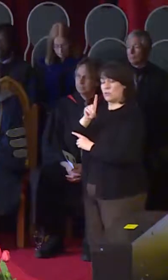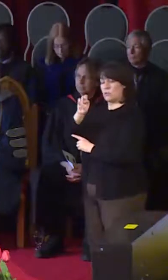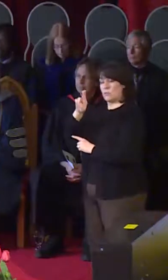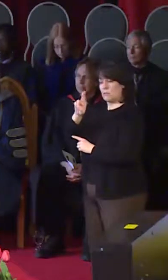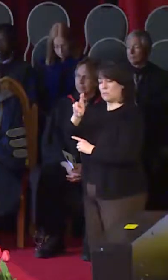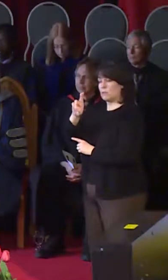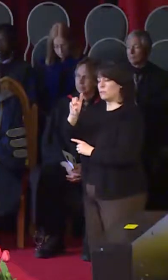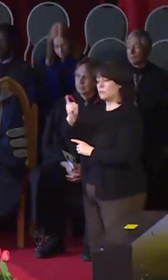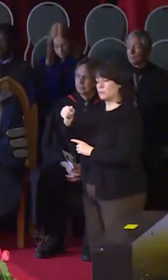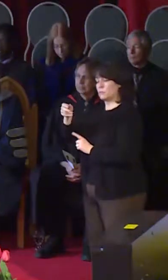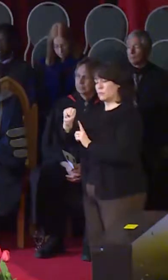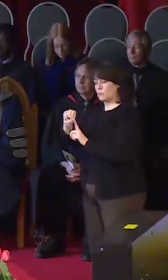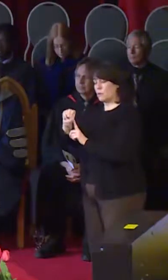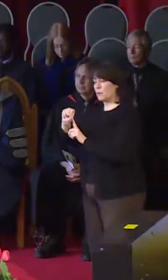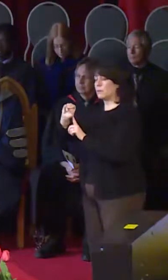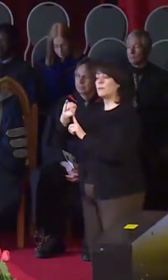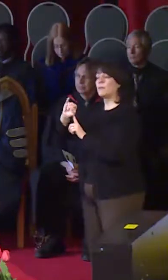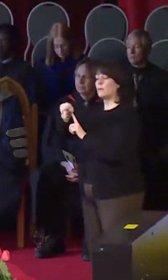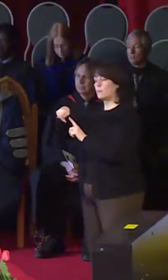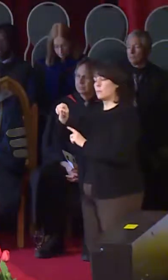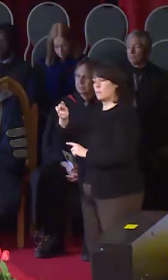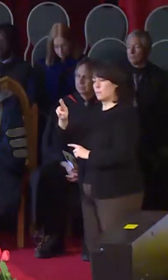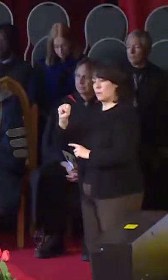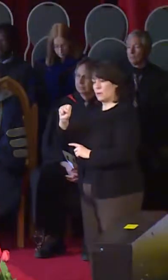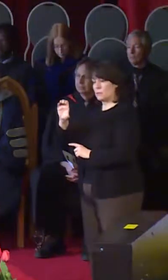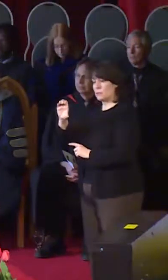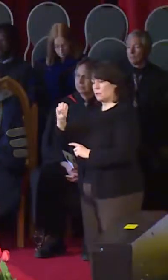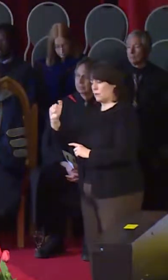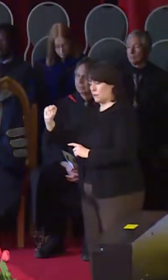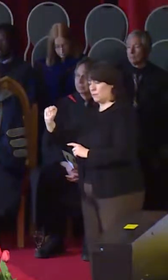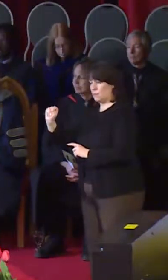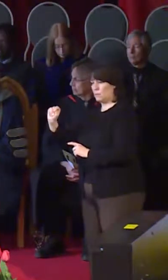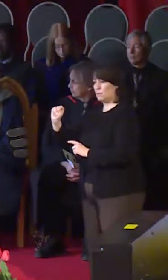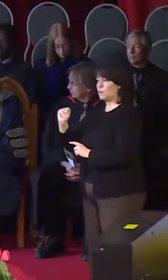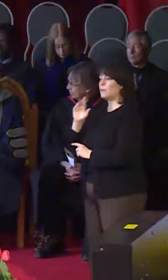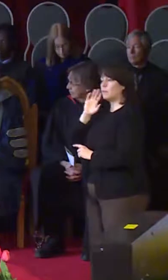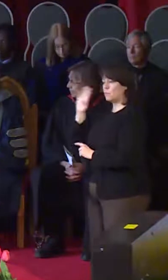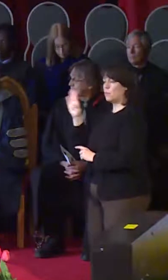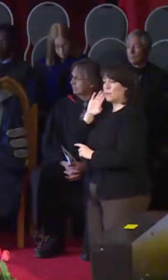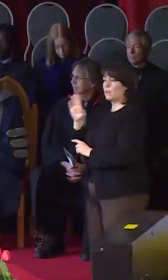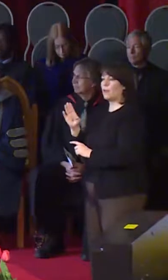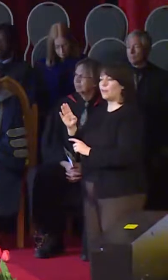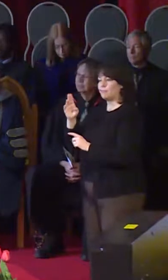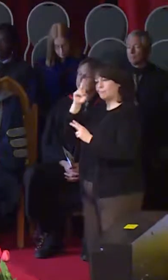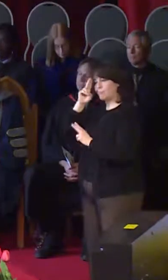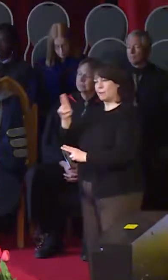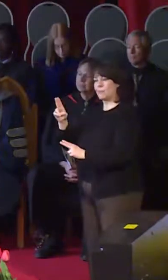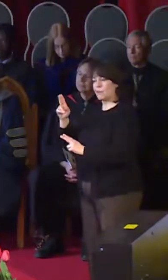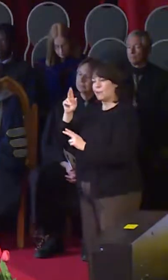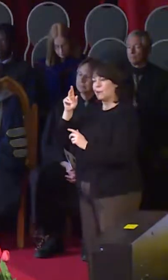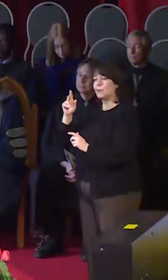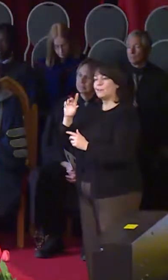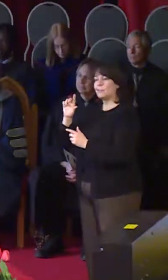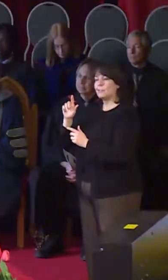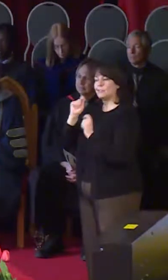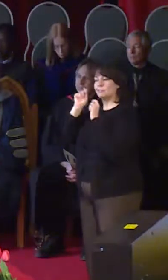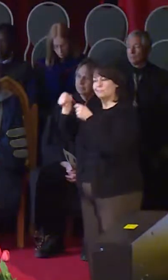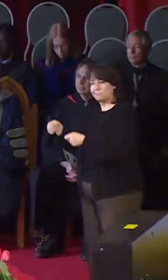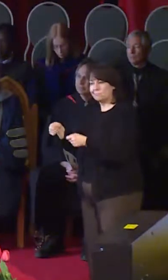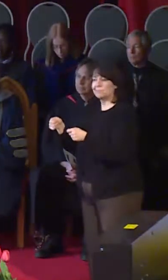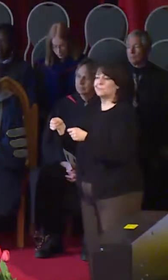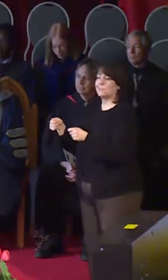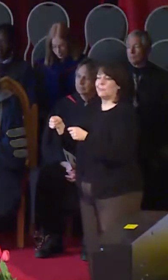University Professor Emeritus, and he'll be introduced to you formally in a moment. Welcome, John. As we begin